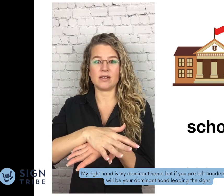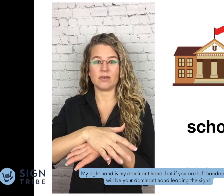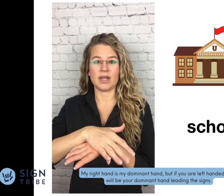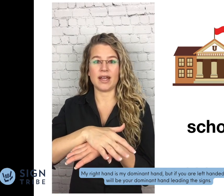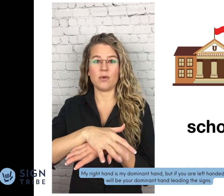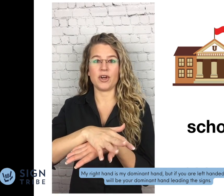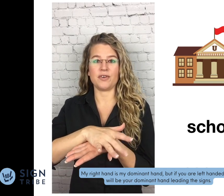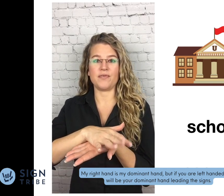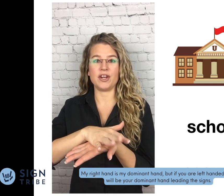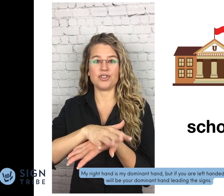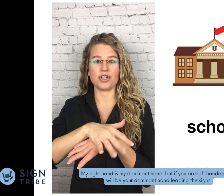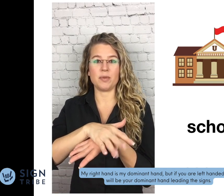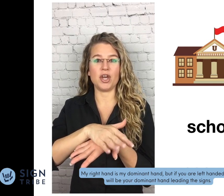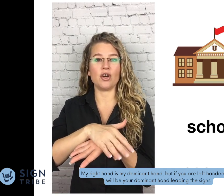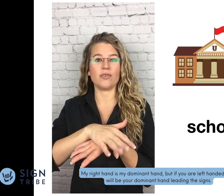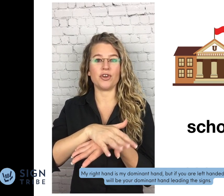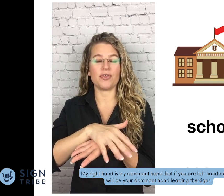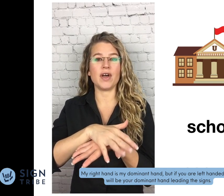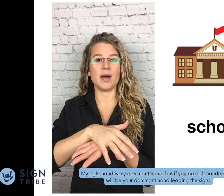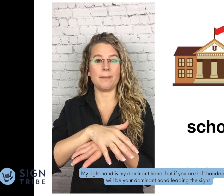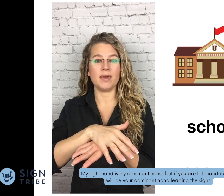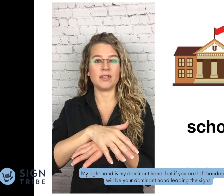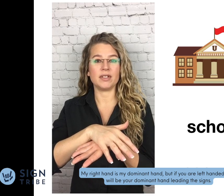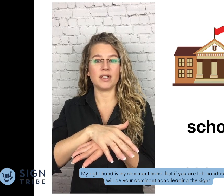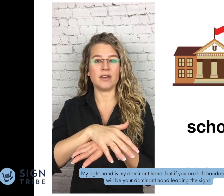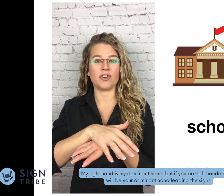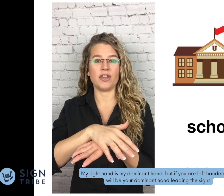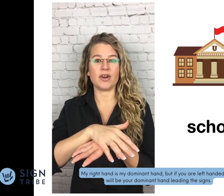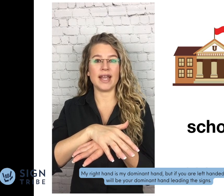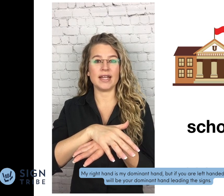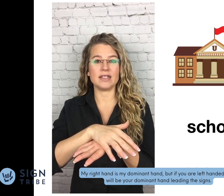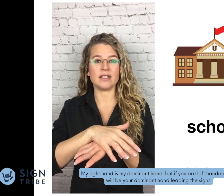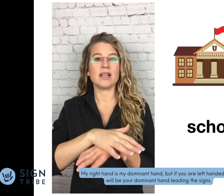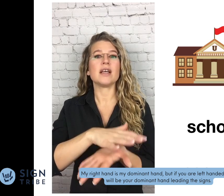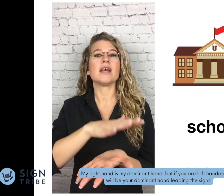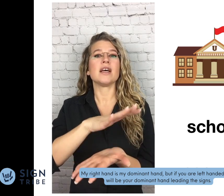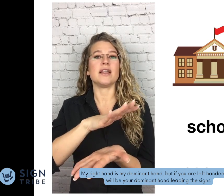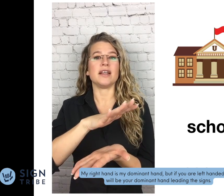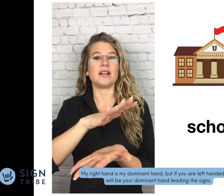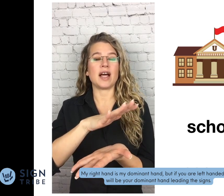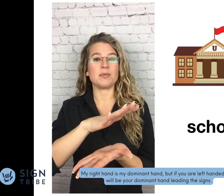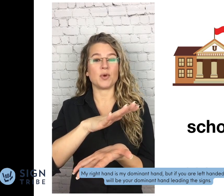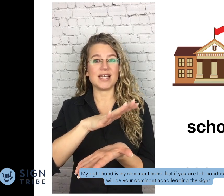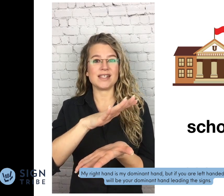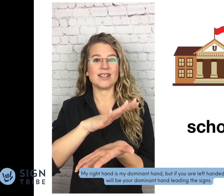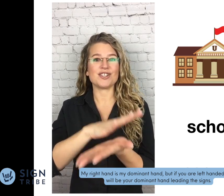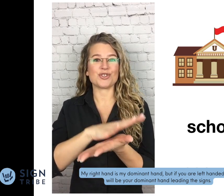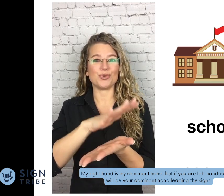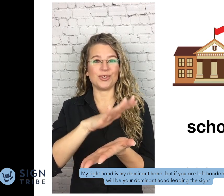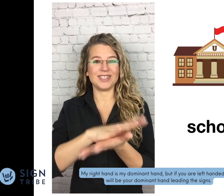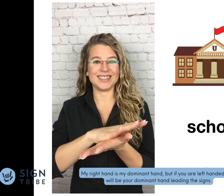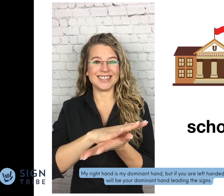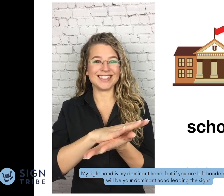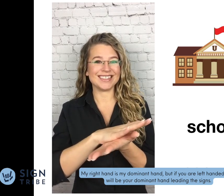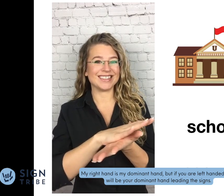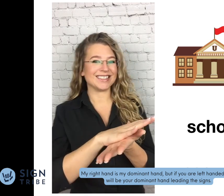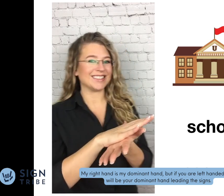okay, where your fingers are going to be over your thumb of your other hand. And then clap twice. School.